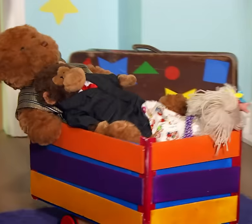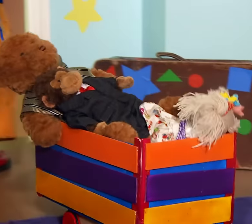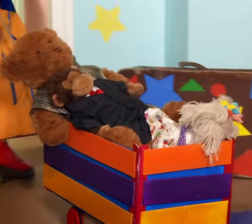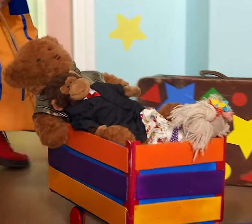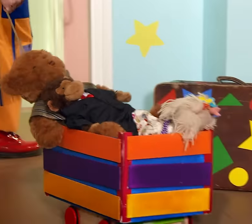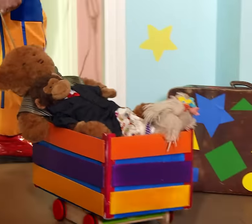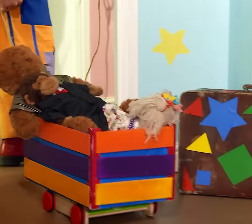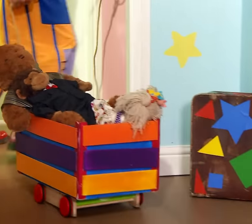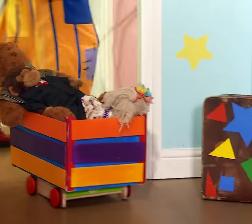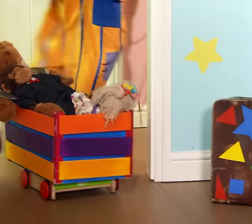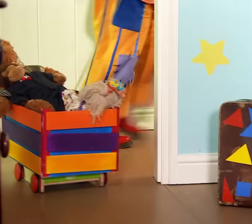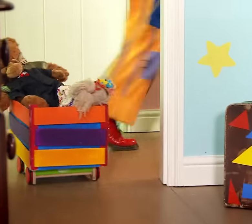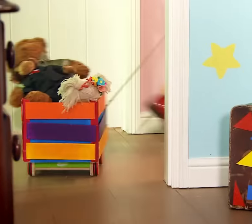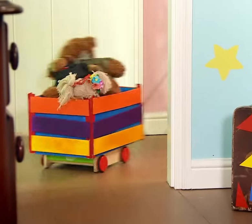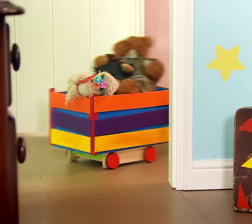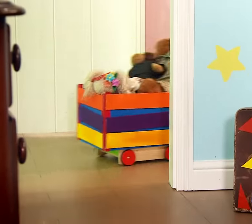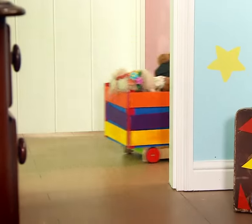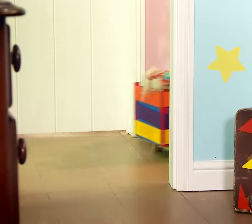Come on, guys!